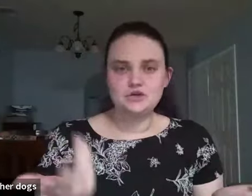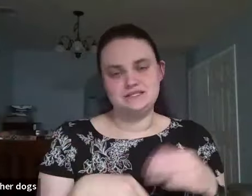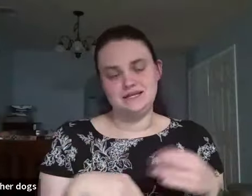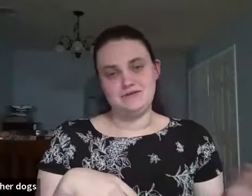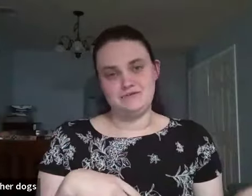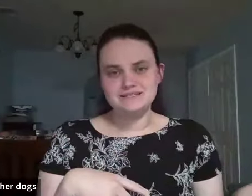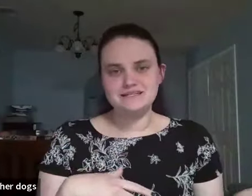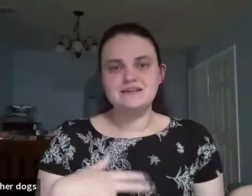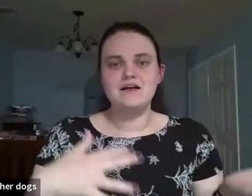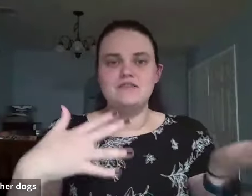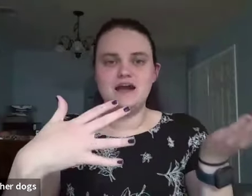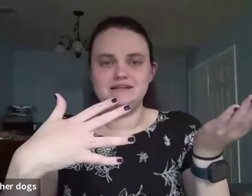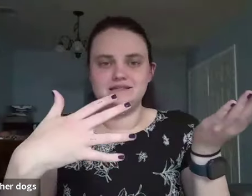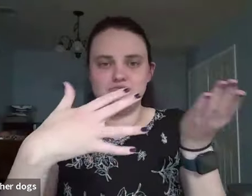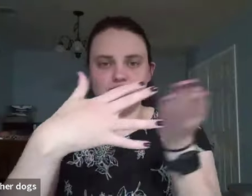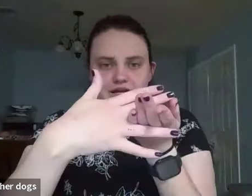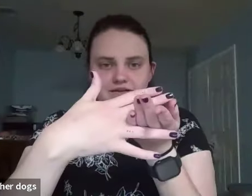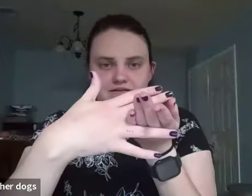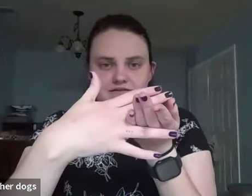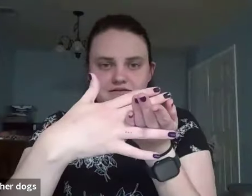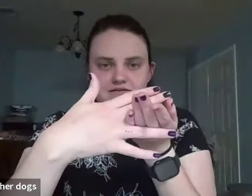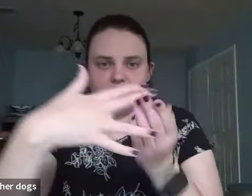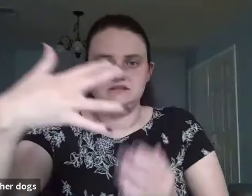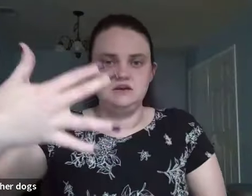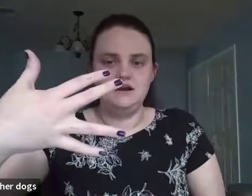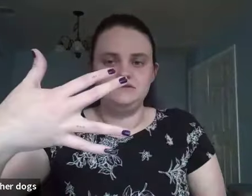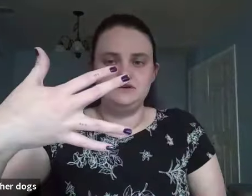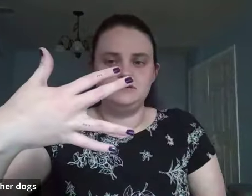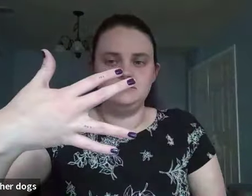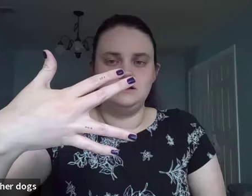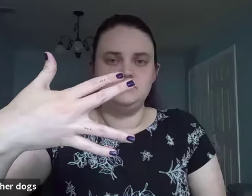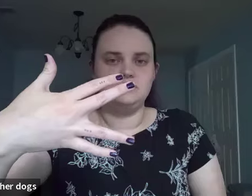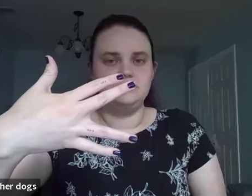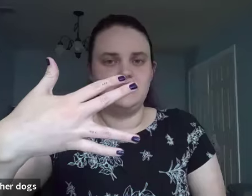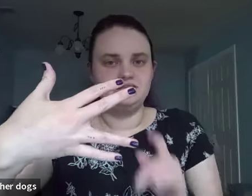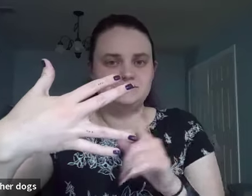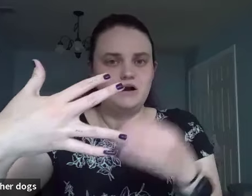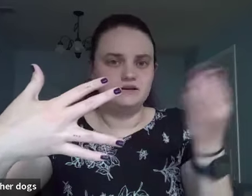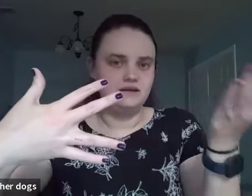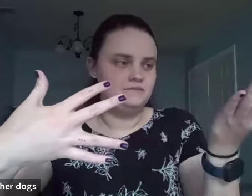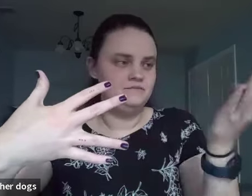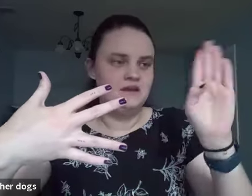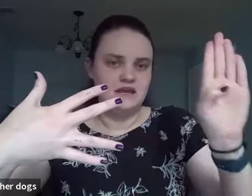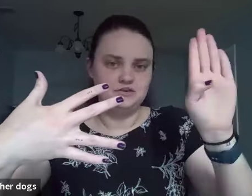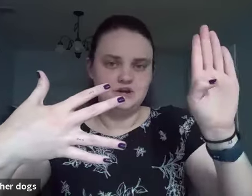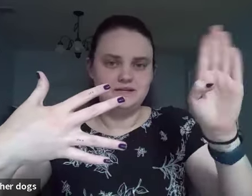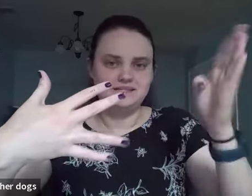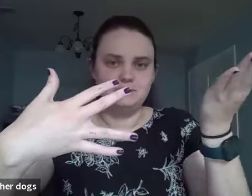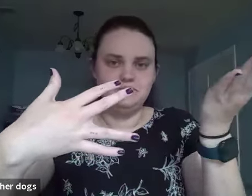you're sitting and resting. That is break. So it's like you have your non-dominant kind of in Spock again, and your dominant is like a B,